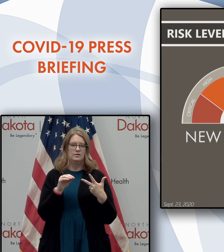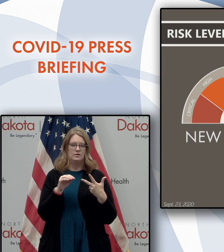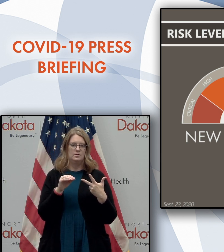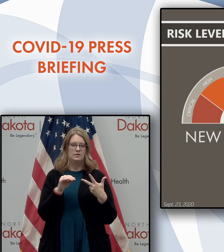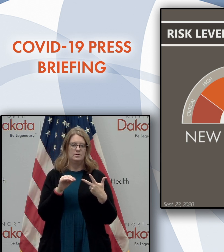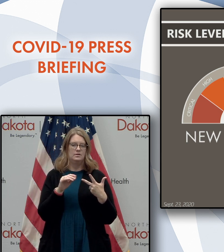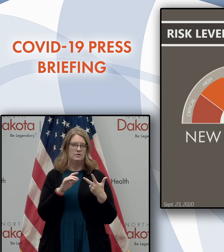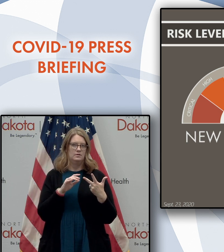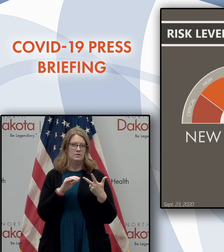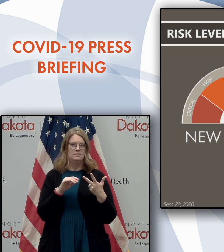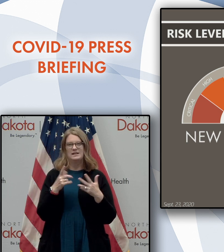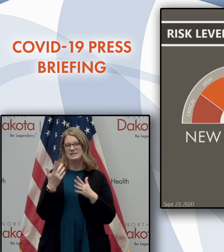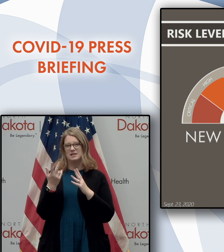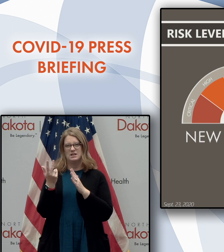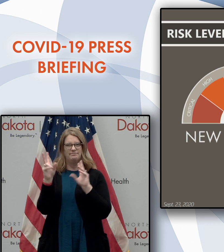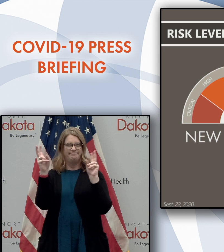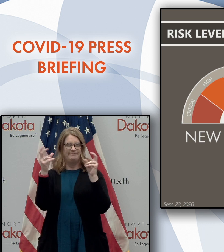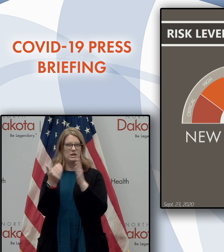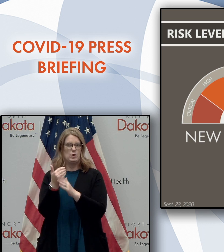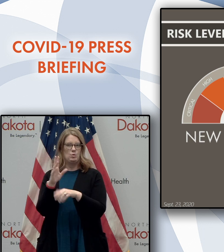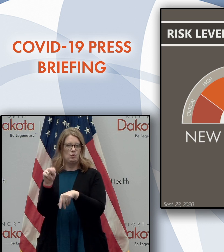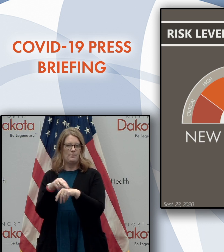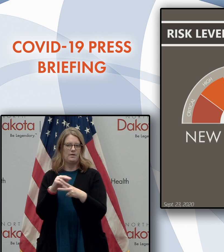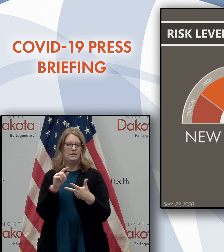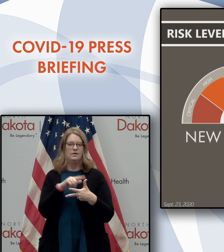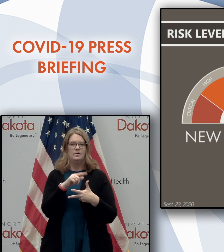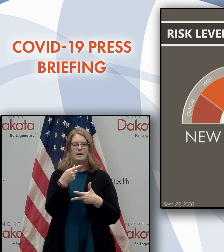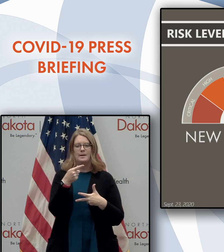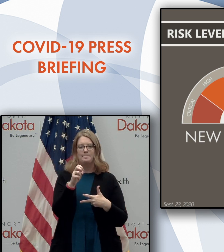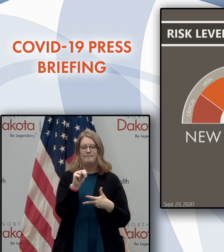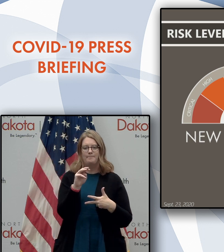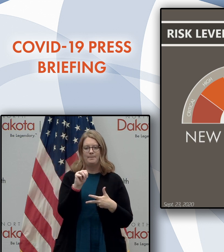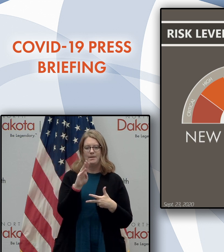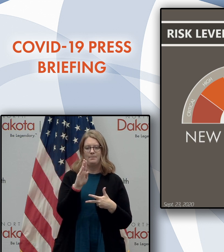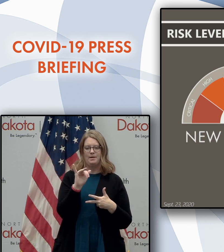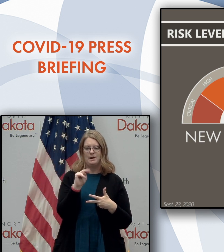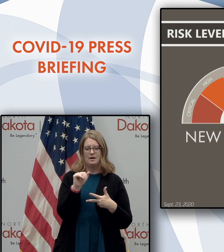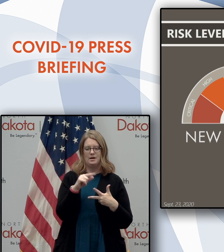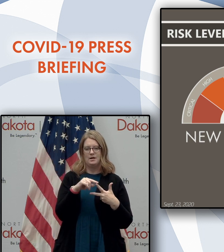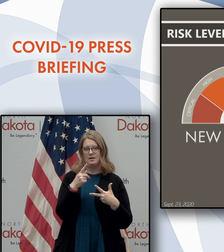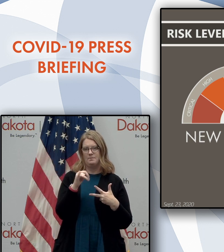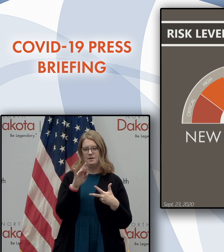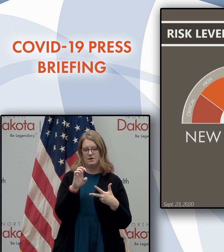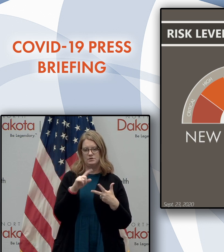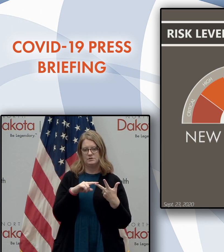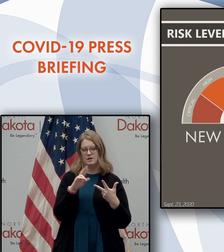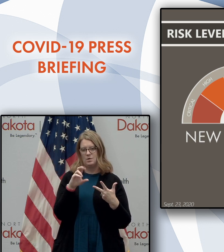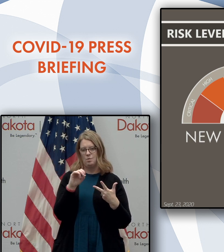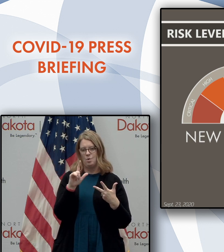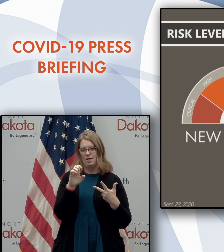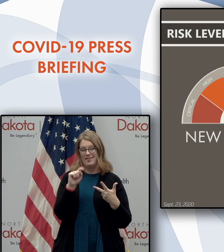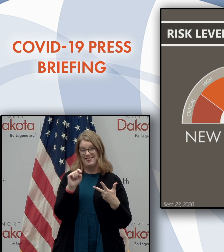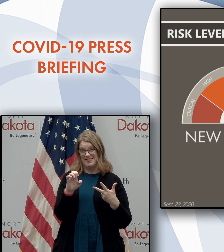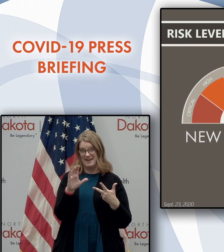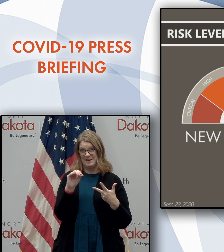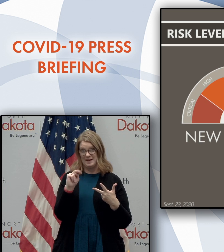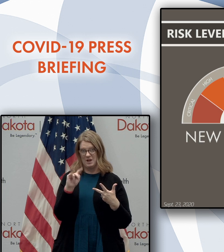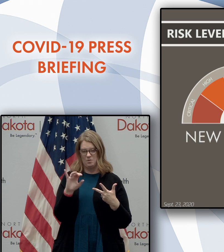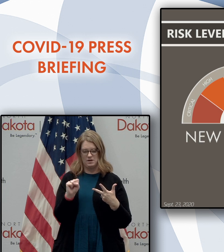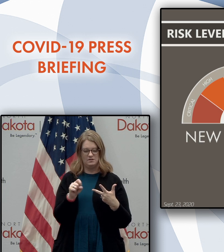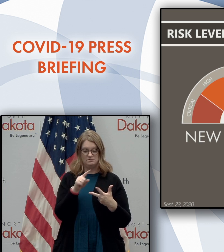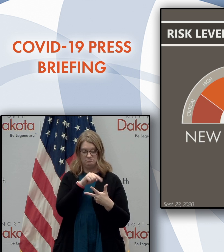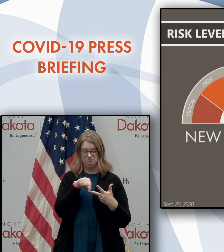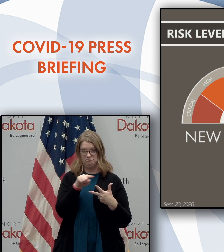dubbed the new normal. That would be Pembina, Pierce, and Rolette counties. Again, so congratulations to those